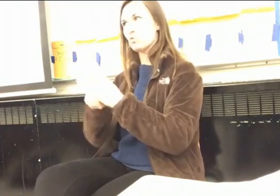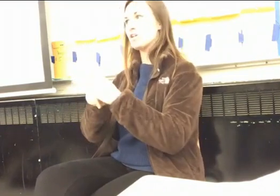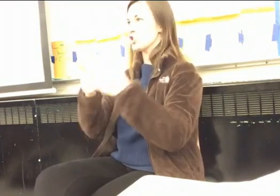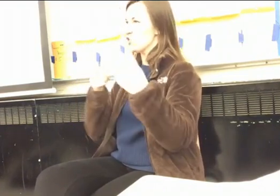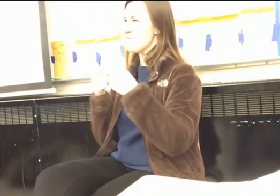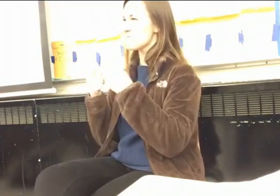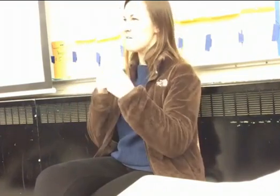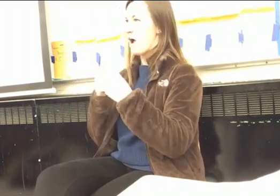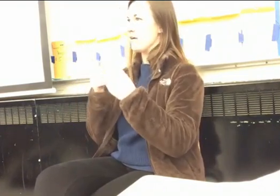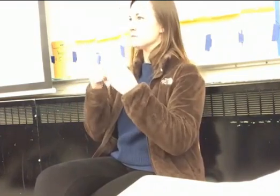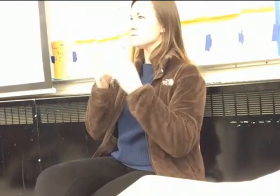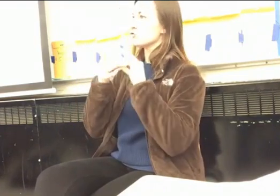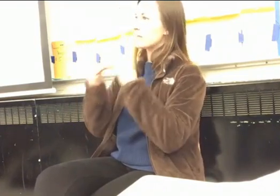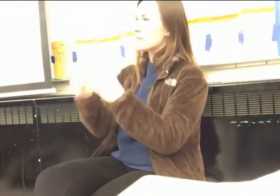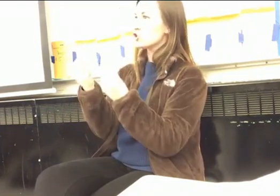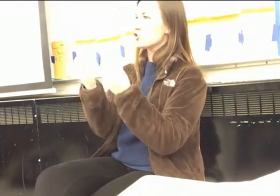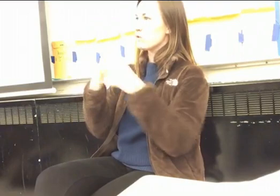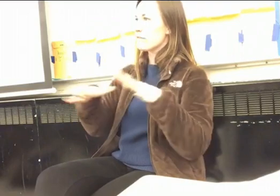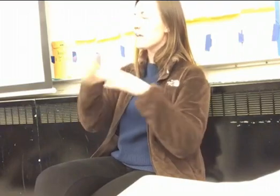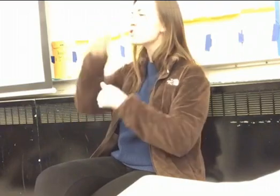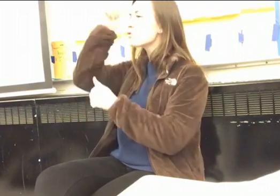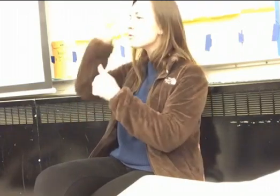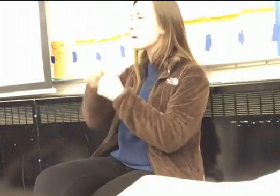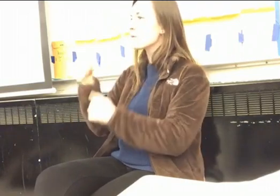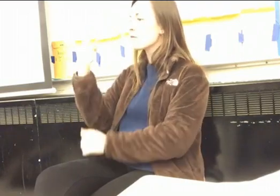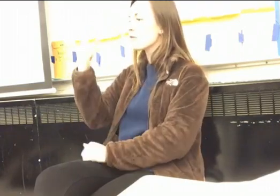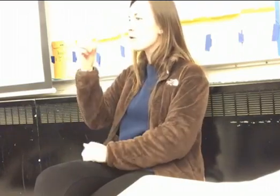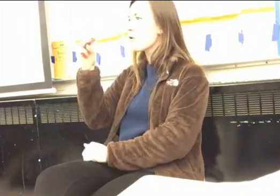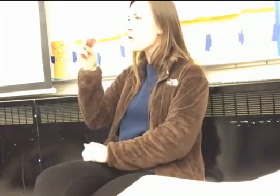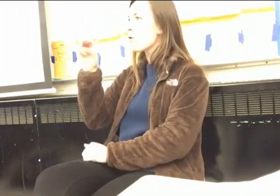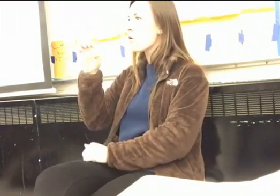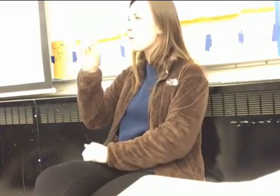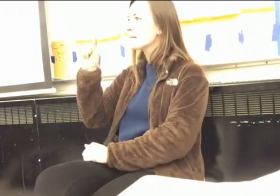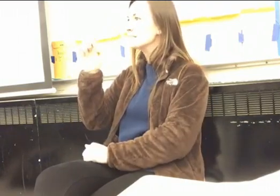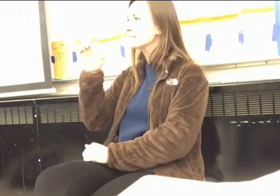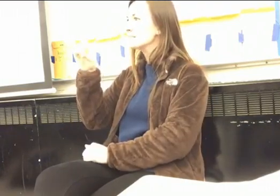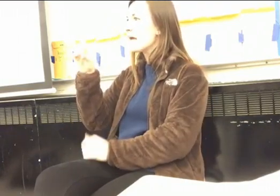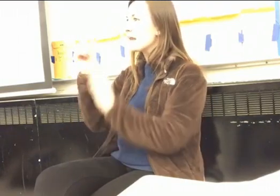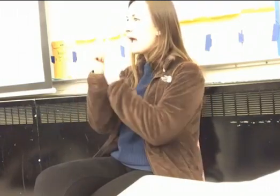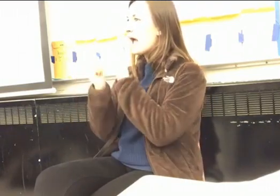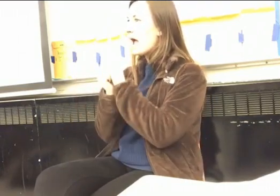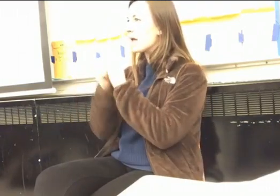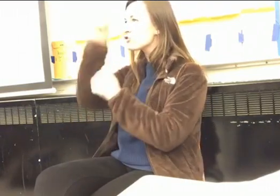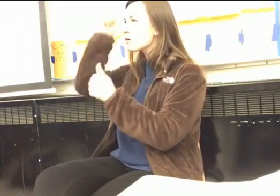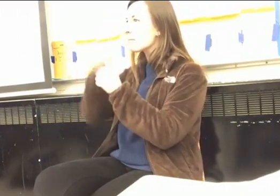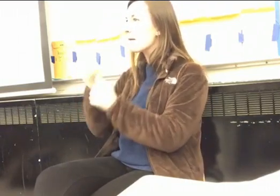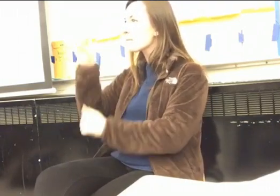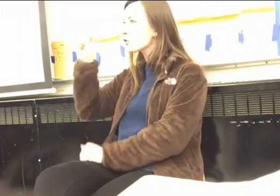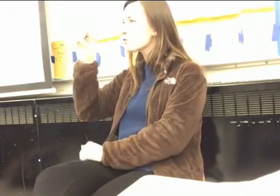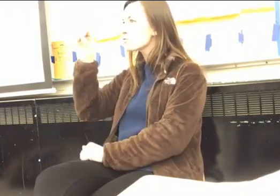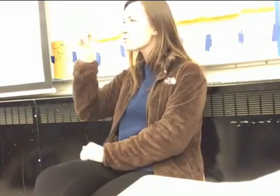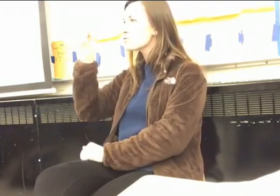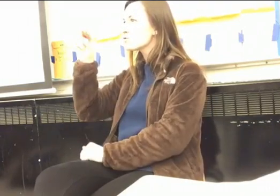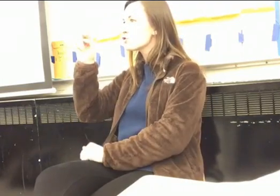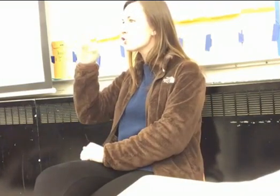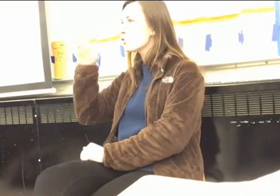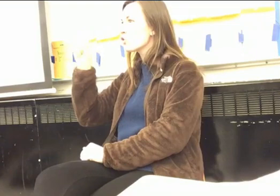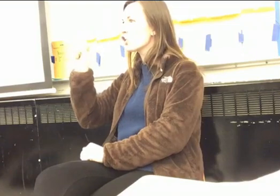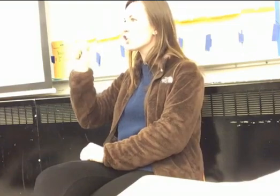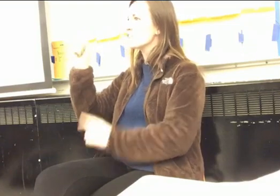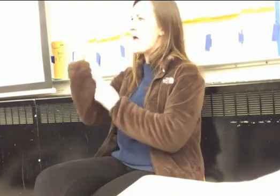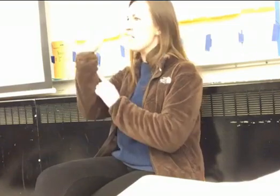land. Whose land is what? So let's remember the Homestead Act. You guys remember the Sooners? Guys go out, plant the flag, they get all the land. Whose land was